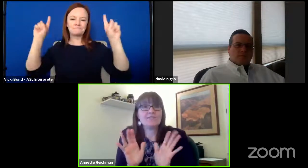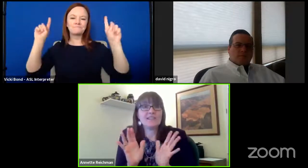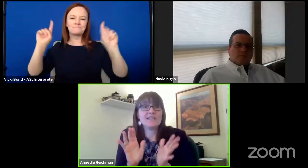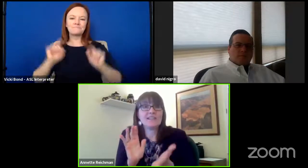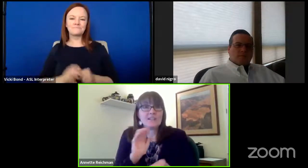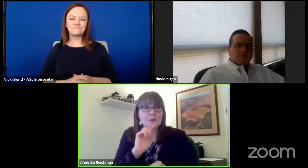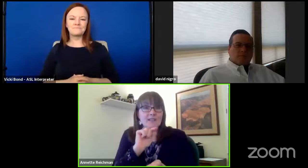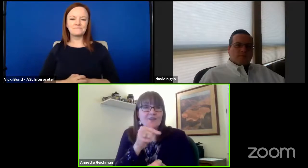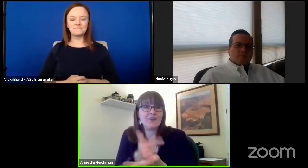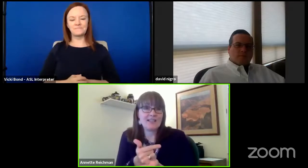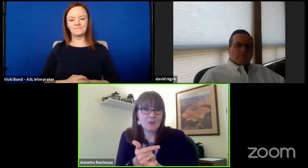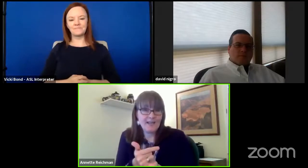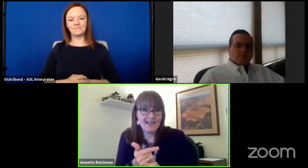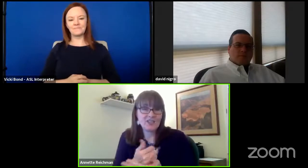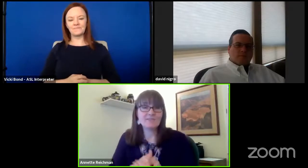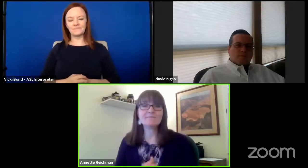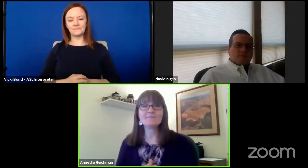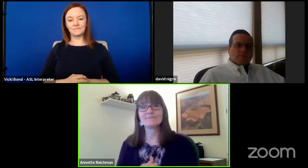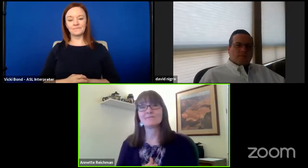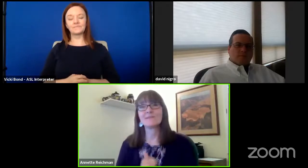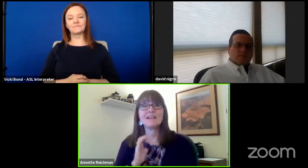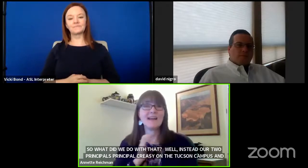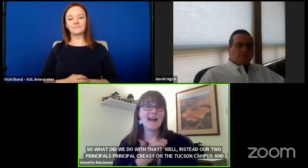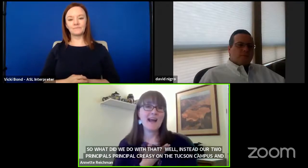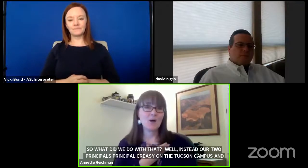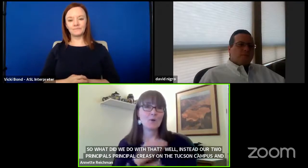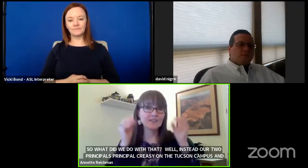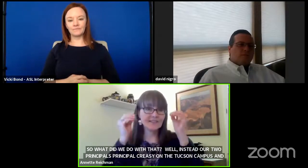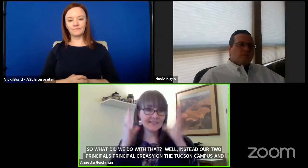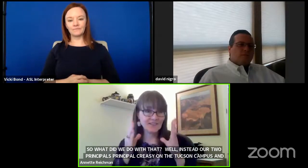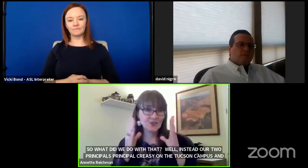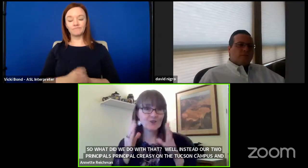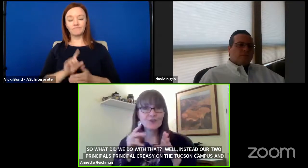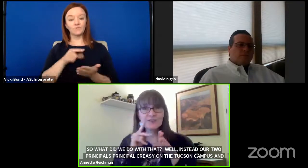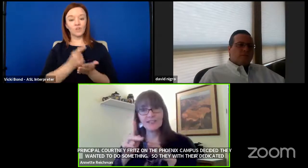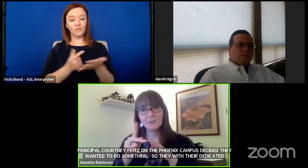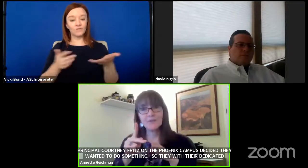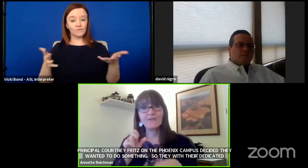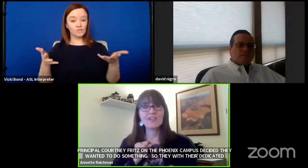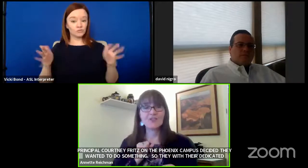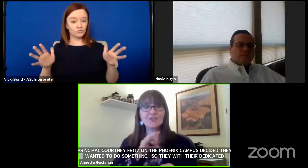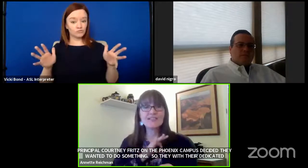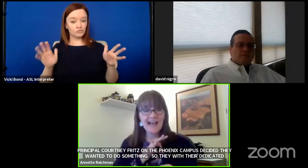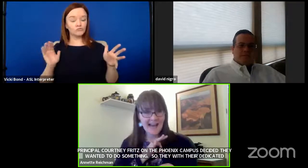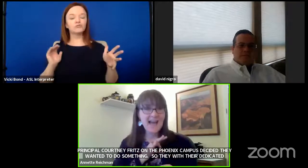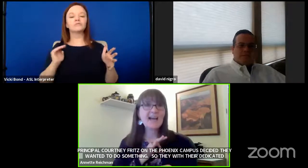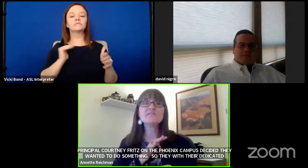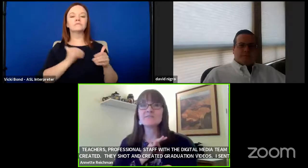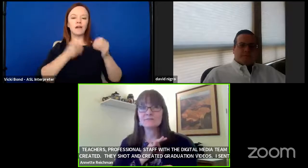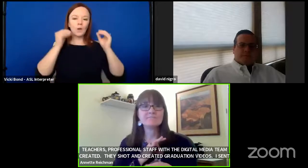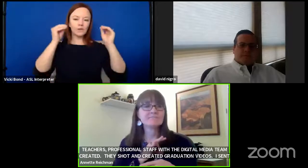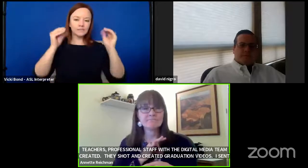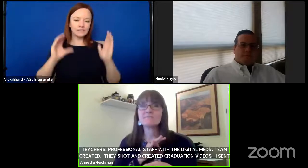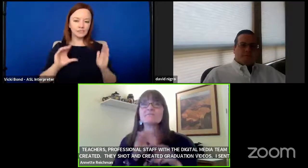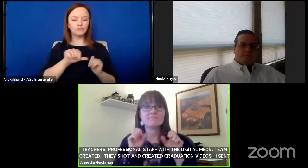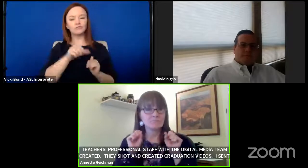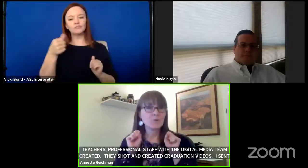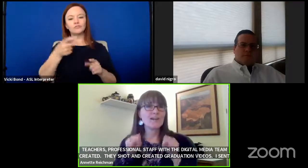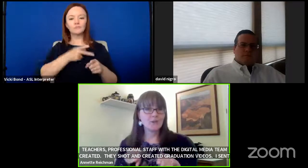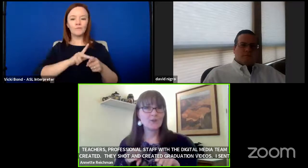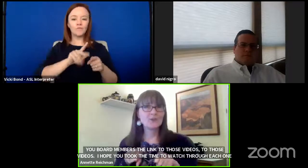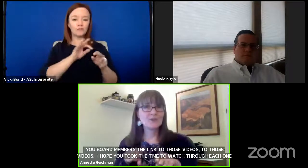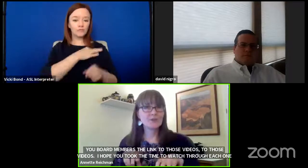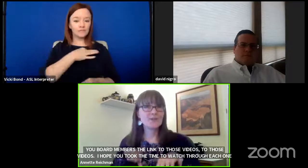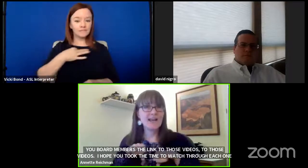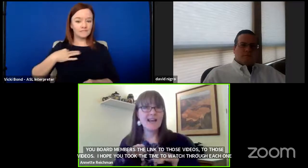after we finish with graduation, our teachers and professional staff